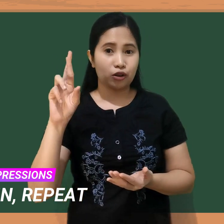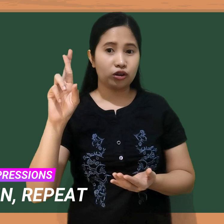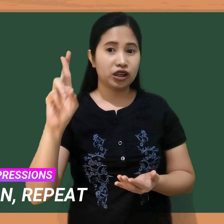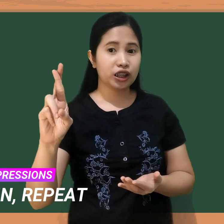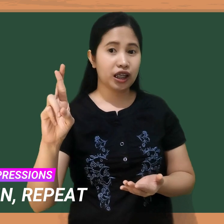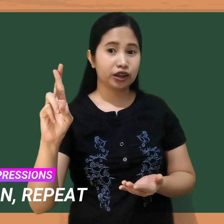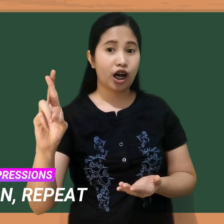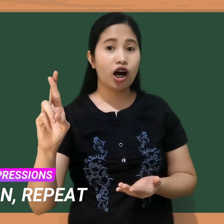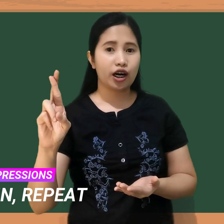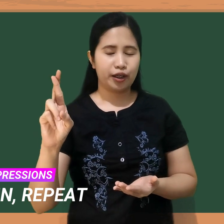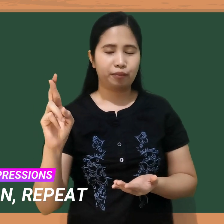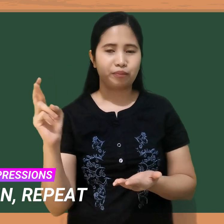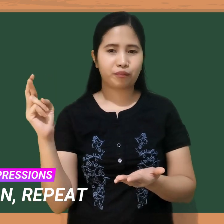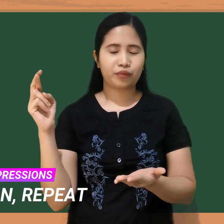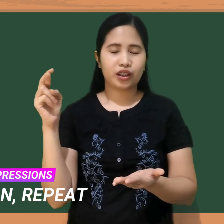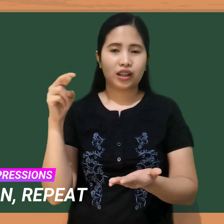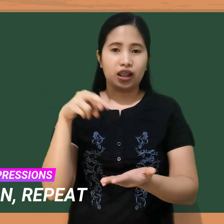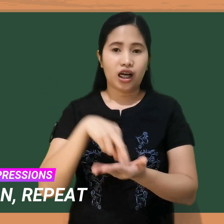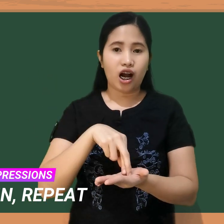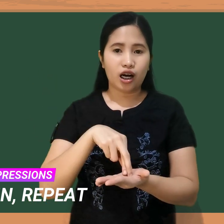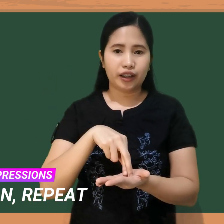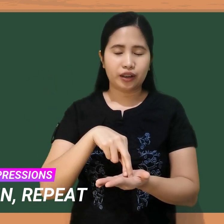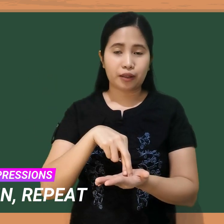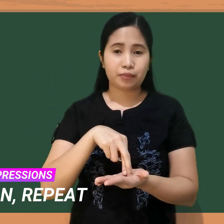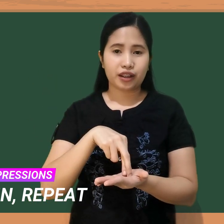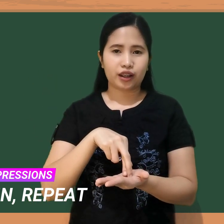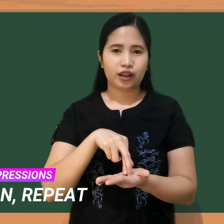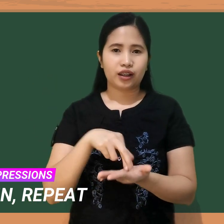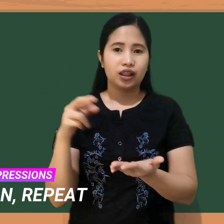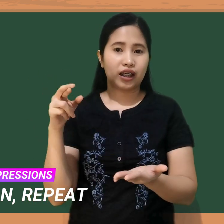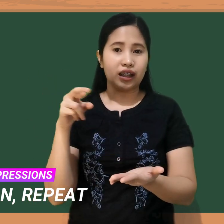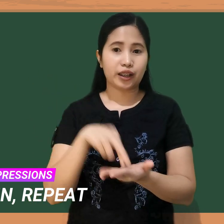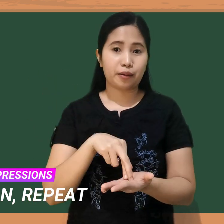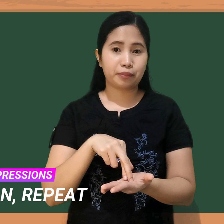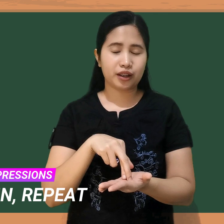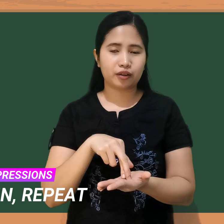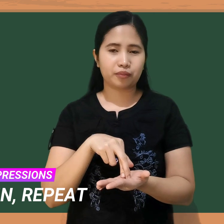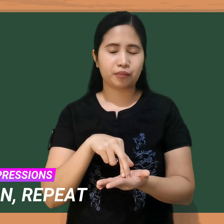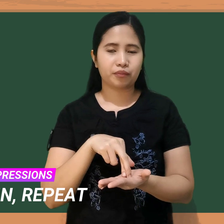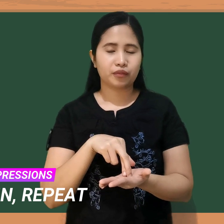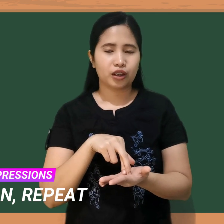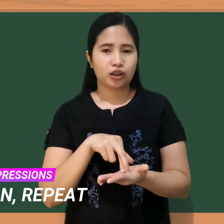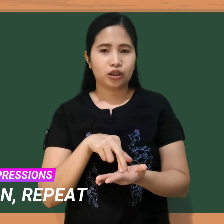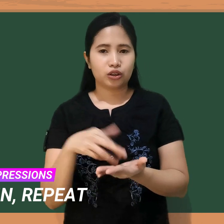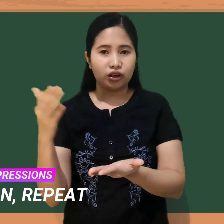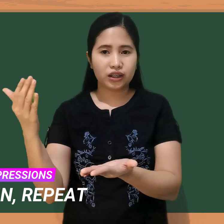Pero initial letter R. R. Repeat. Repeat. So, this